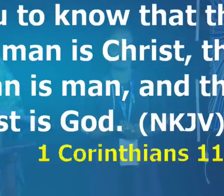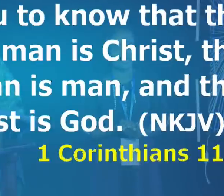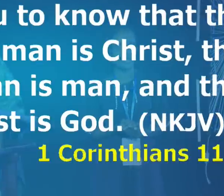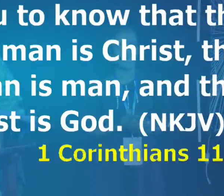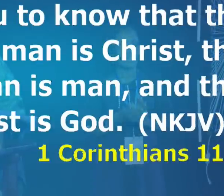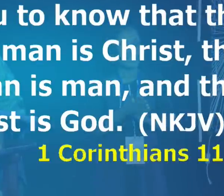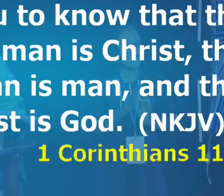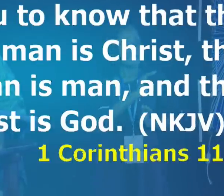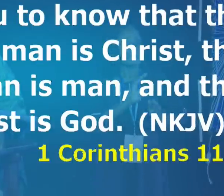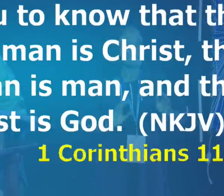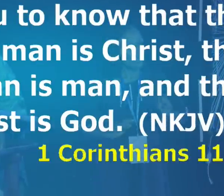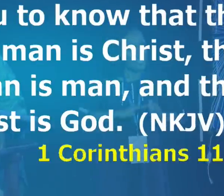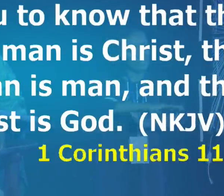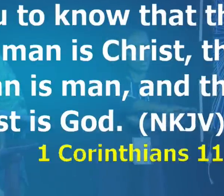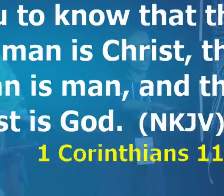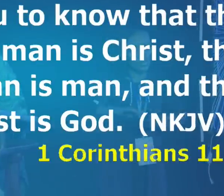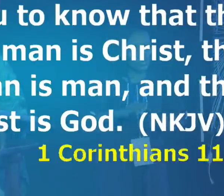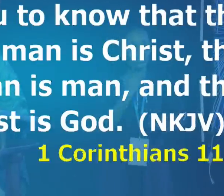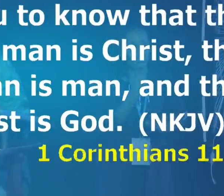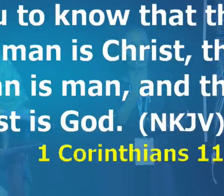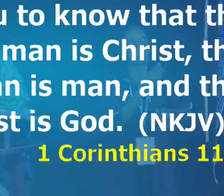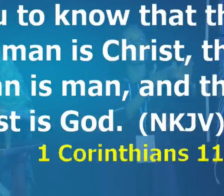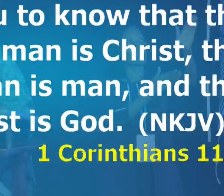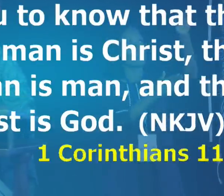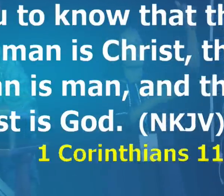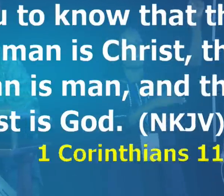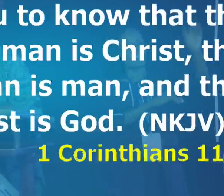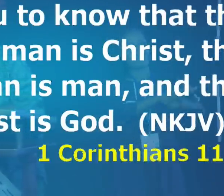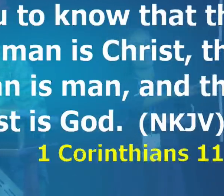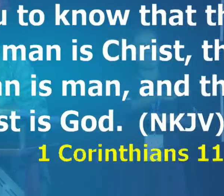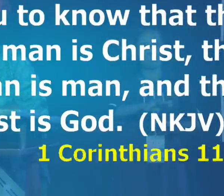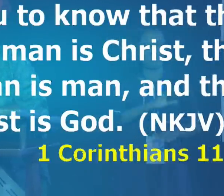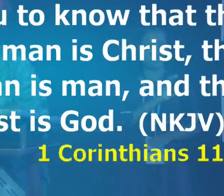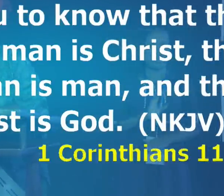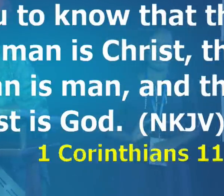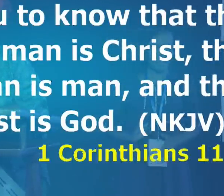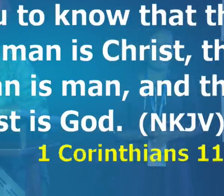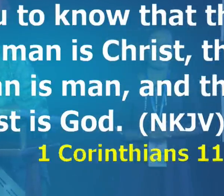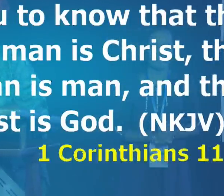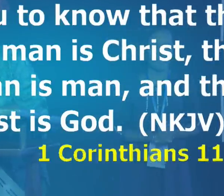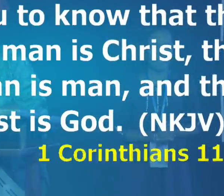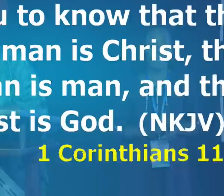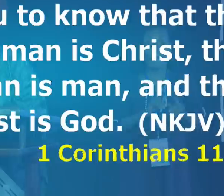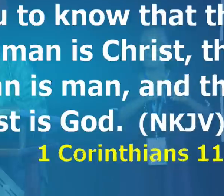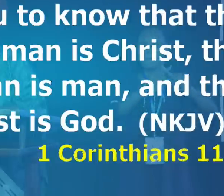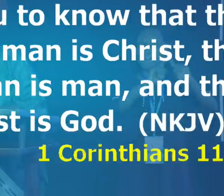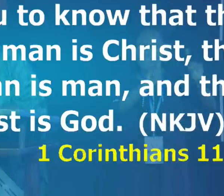Kristo abikibwako Katonda. And Christ is covered by God. Naye